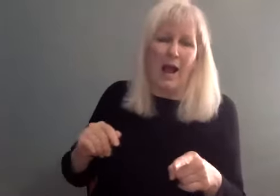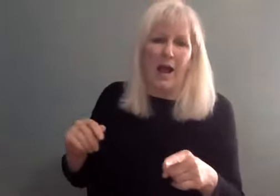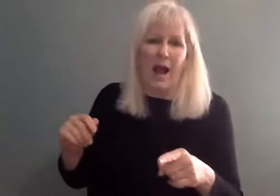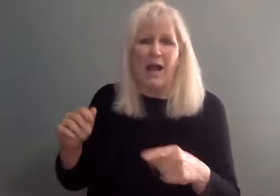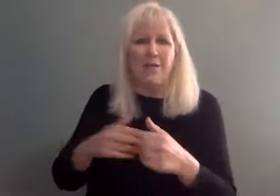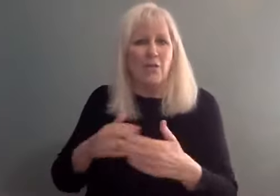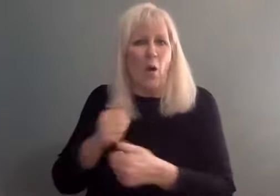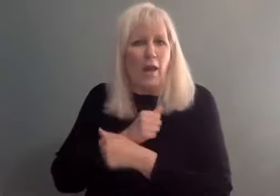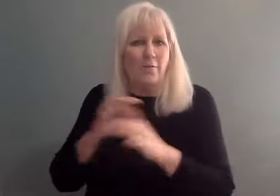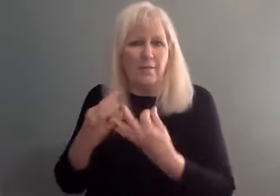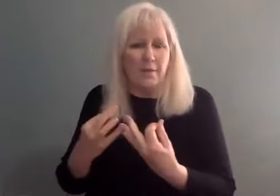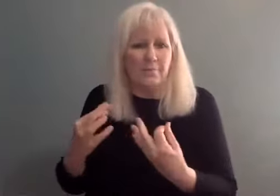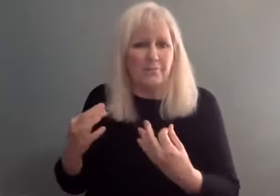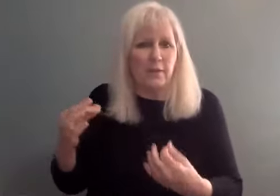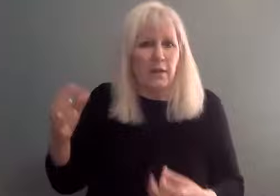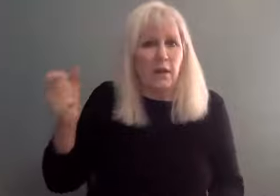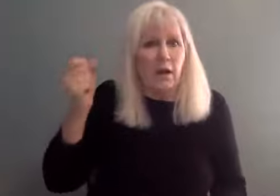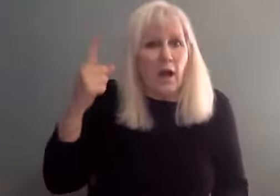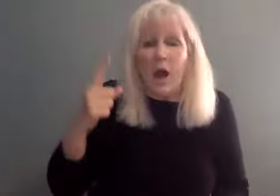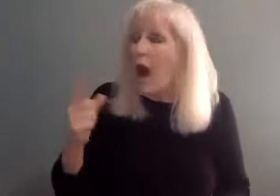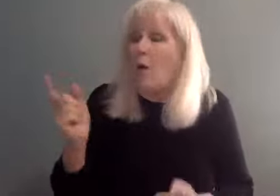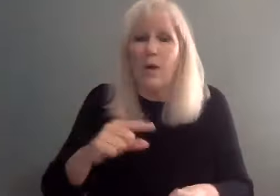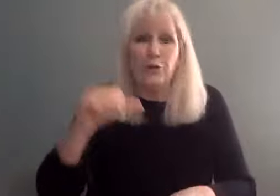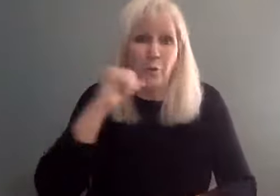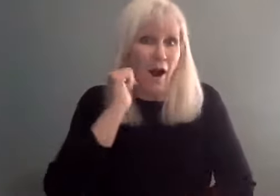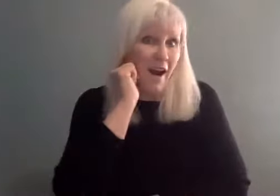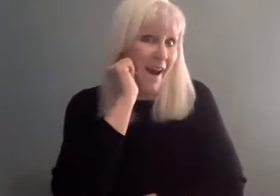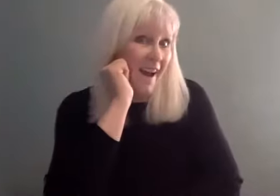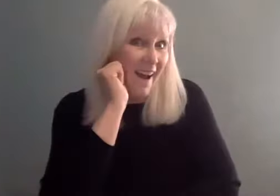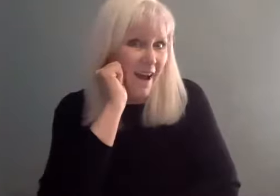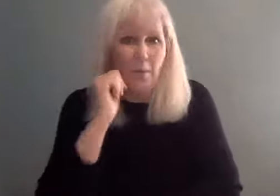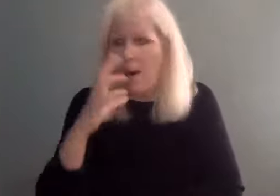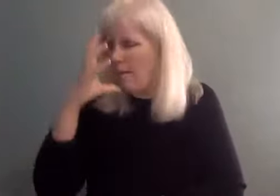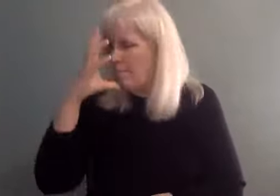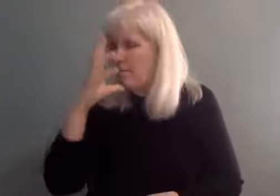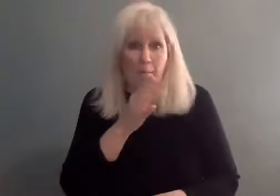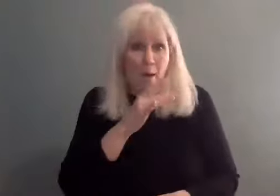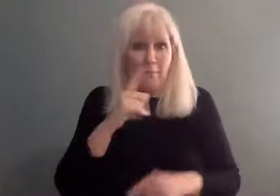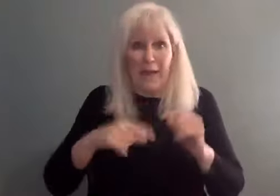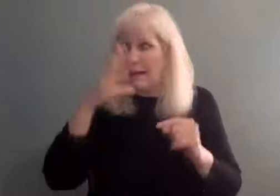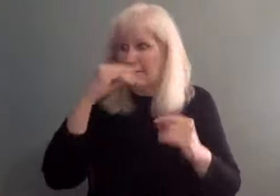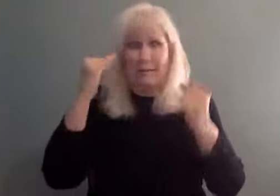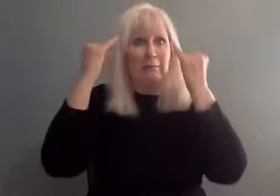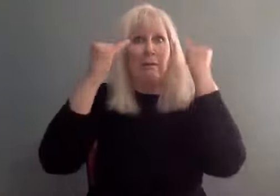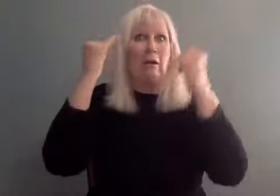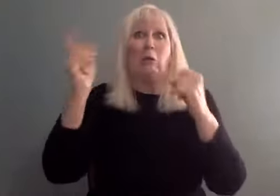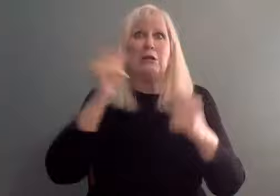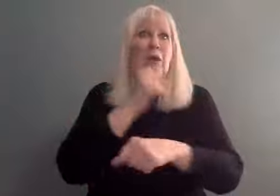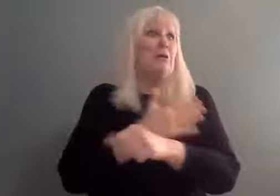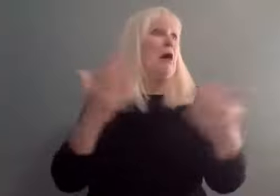my mother sleepless, sleepless nights. Sleepless nights, not knowing where her daughter was. And I had to slide across the bar